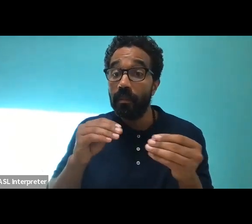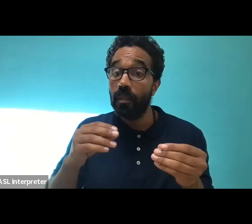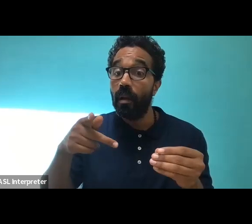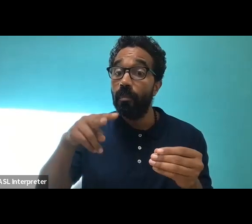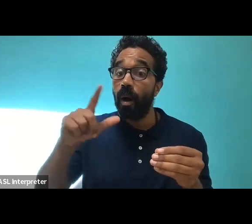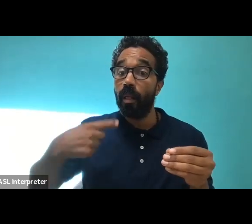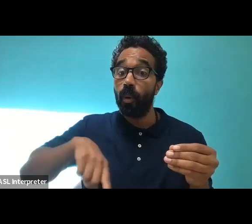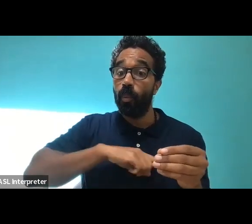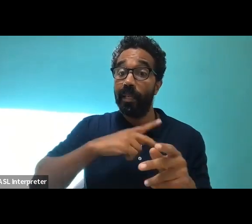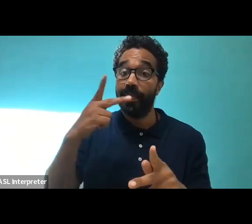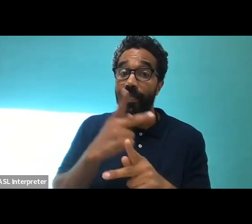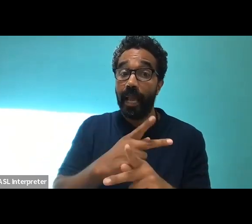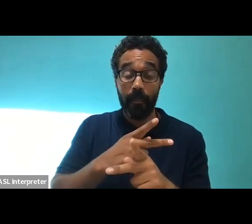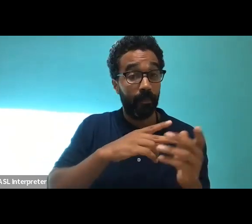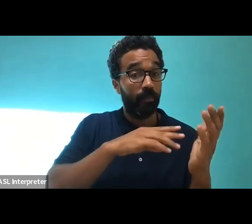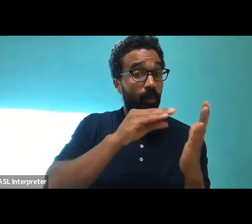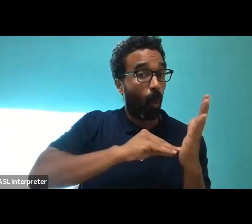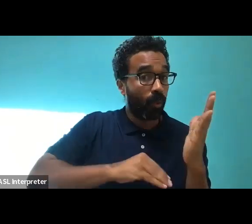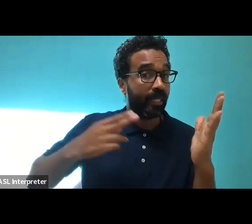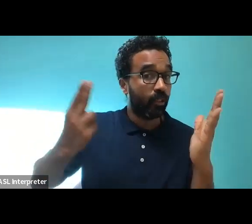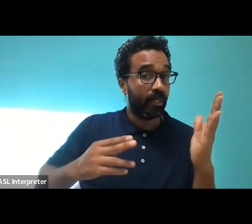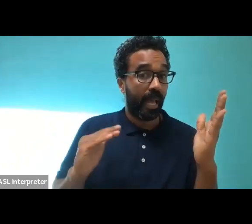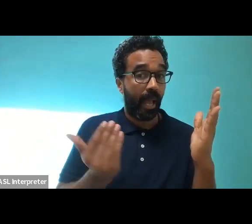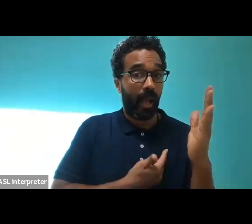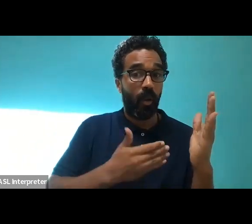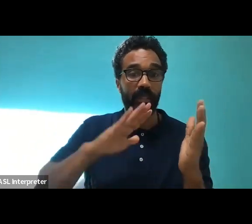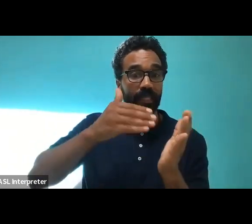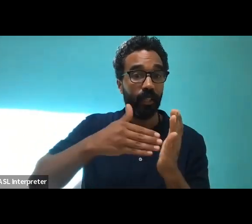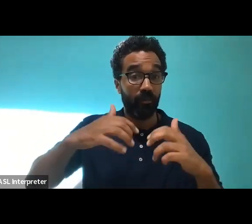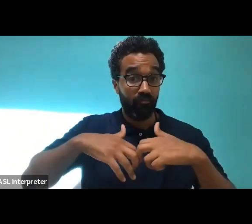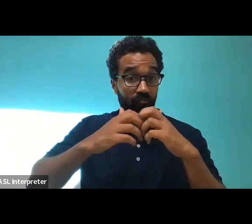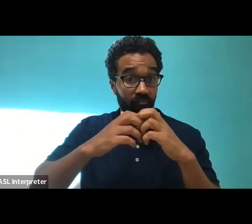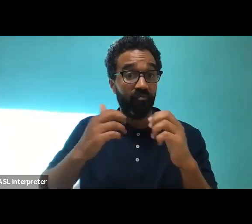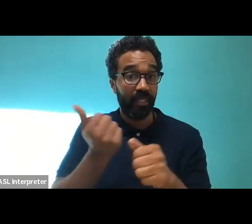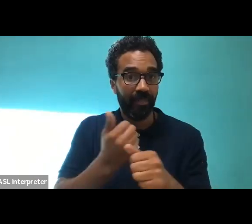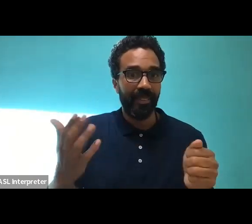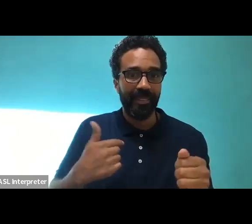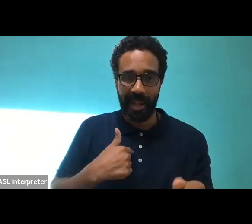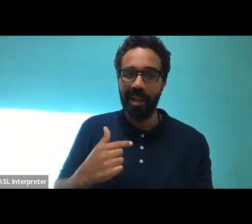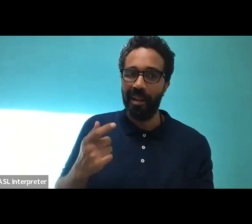center. And I was a little bit involved in that. So I'm glad to hear it.